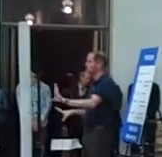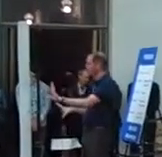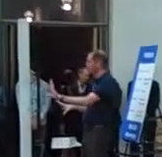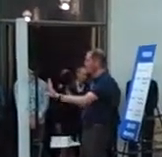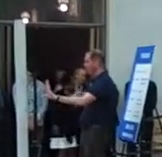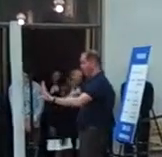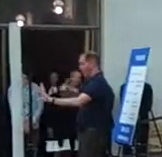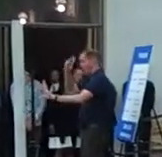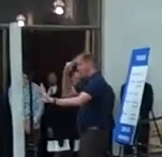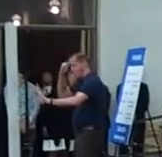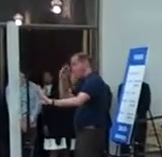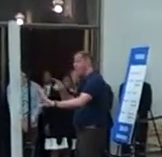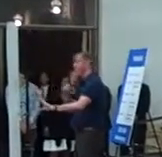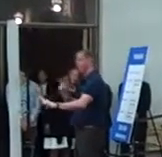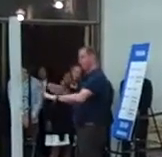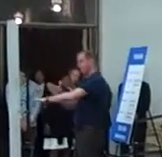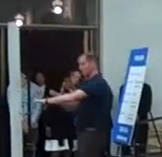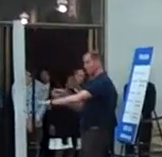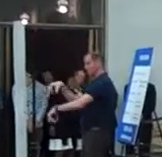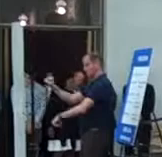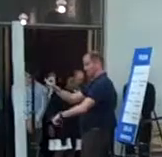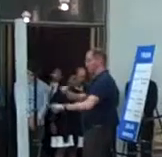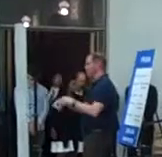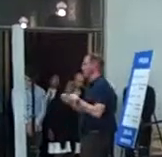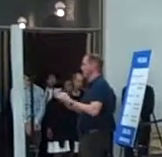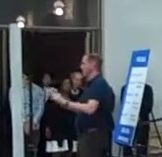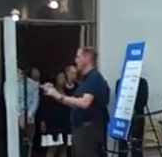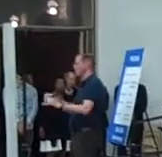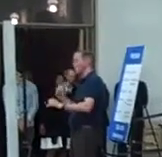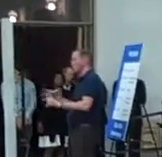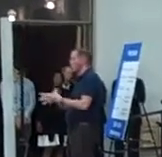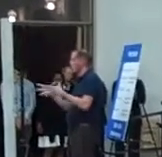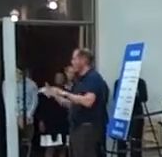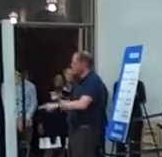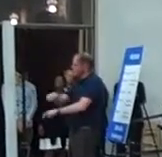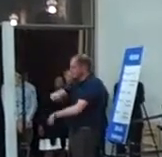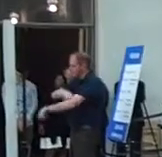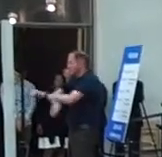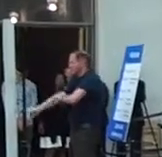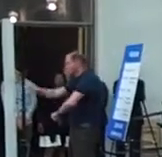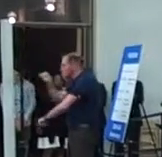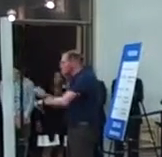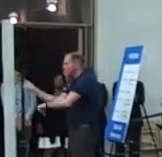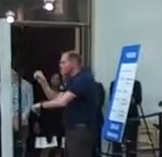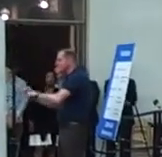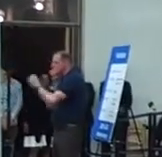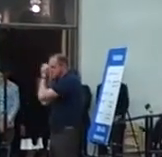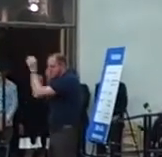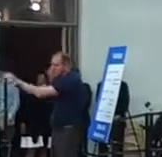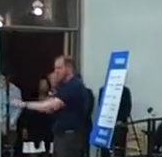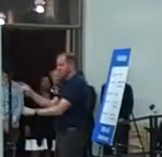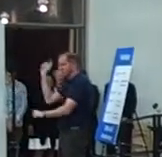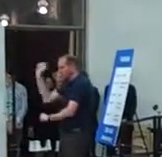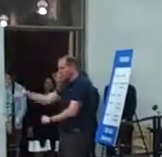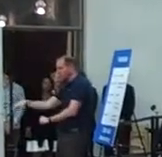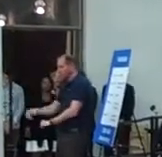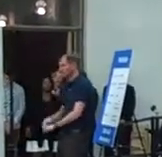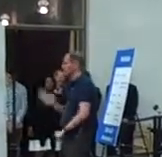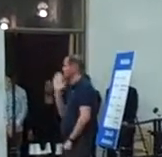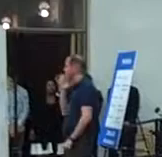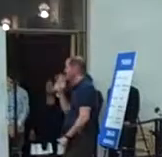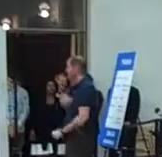We understand that we are not there yet. We understand there's still discrimination in the workplace. We still recognize there's